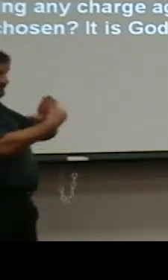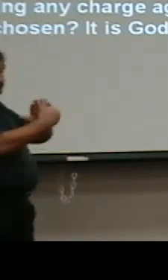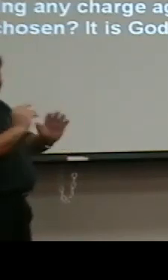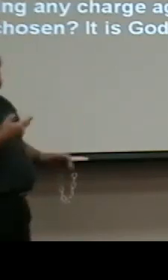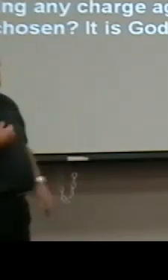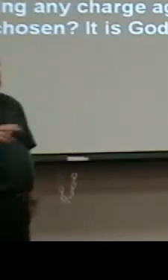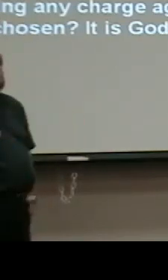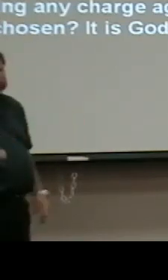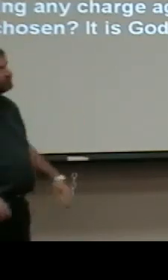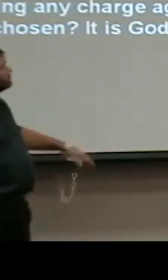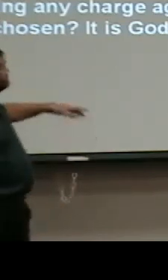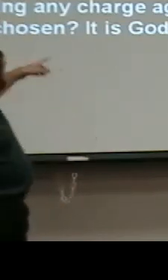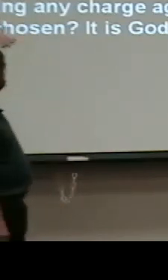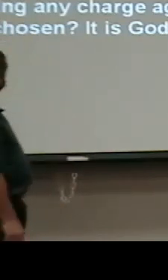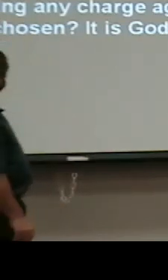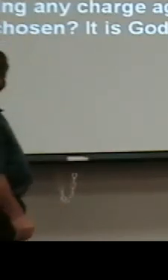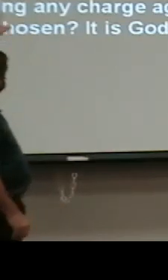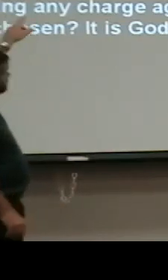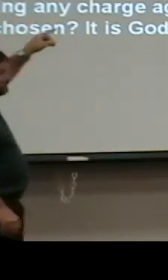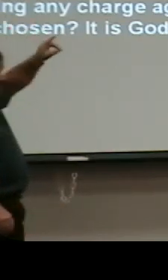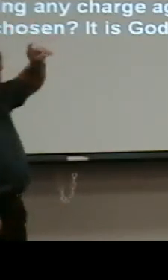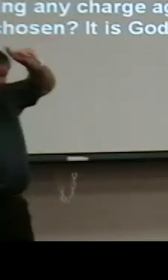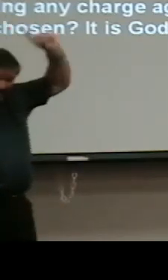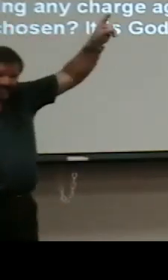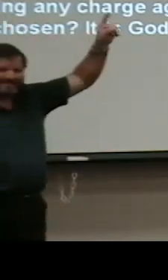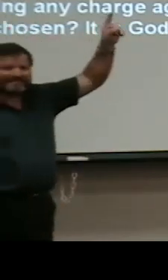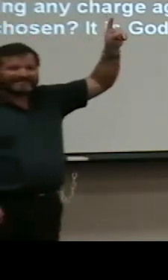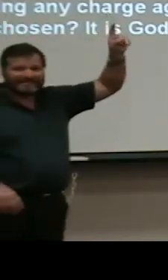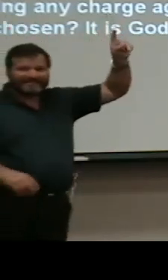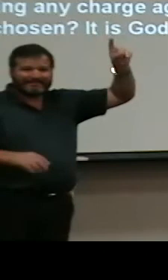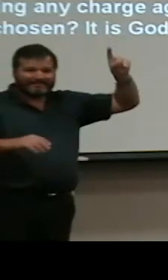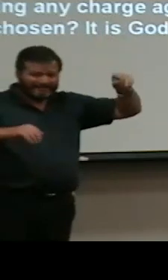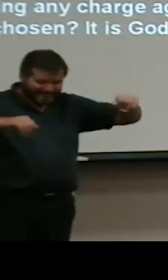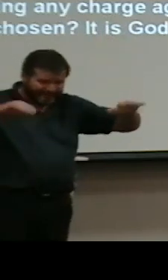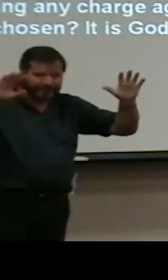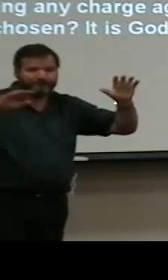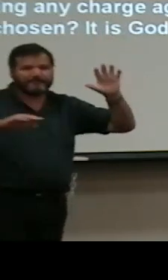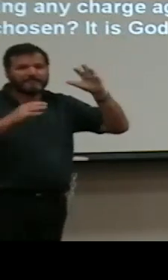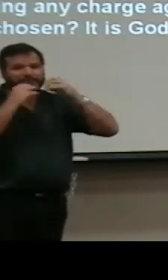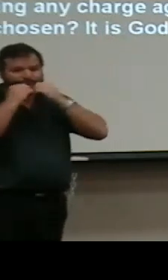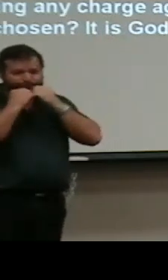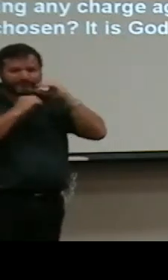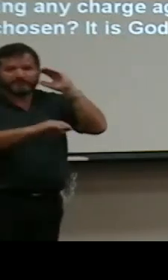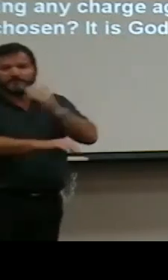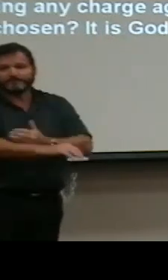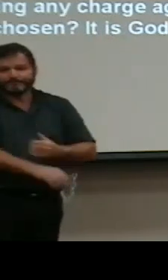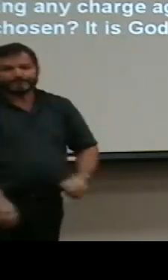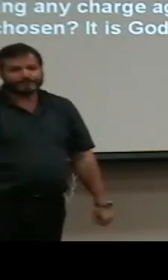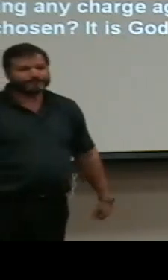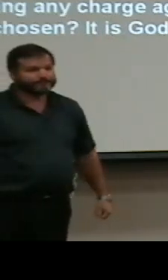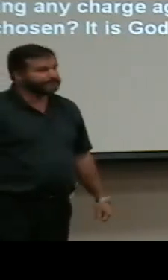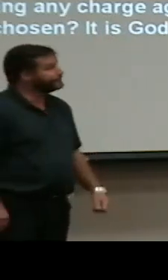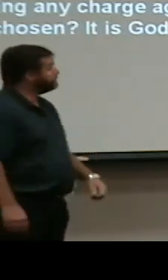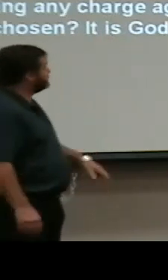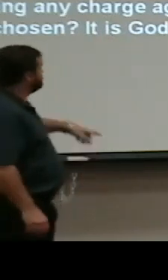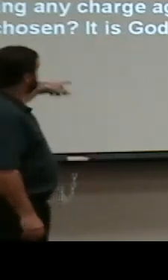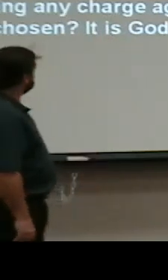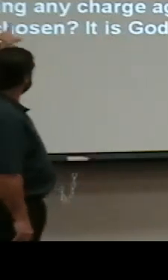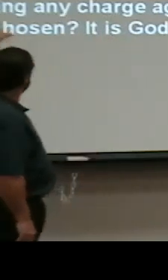Remember, there's no one against us. If God's for us, then he gave up his own son.